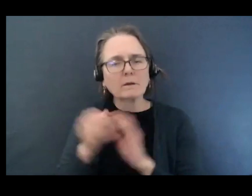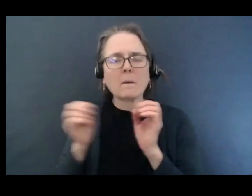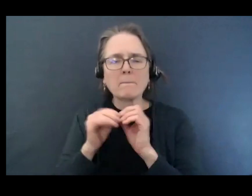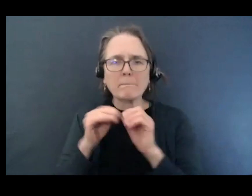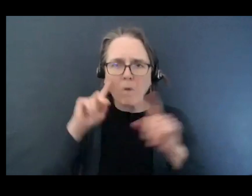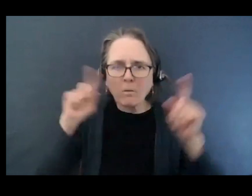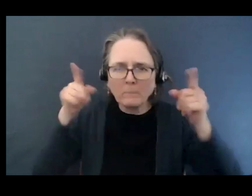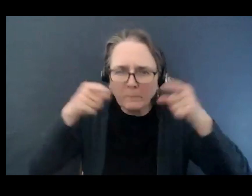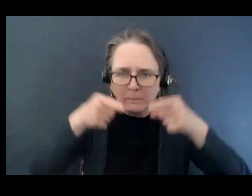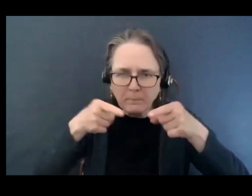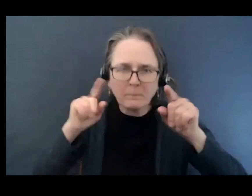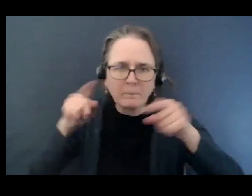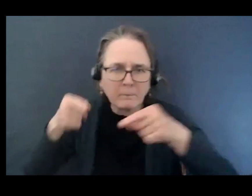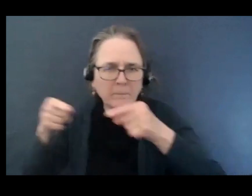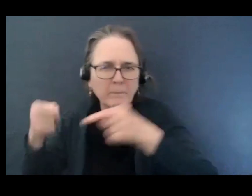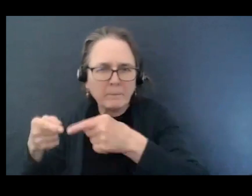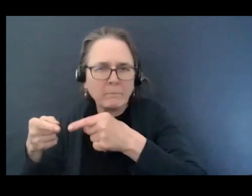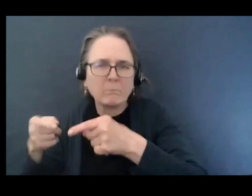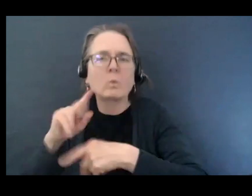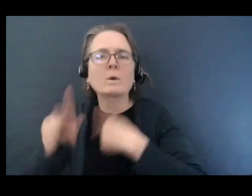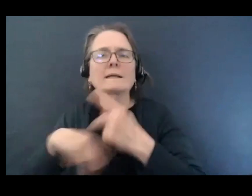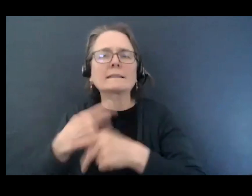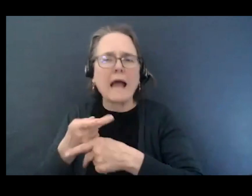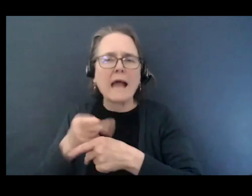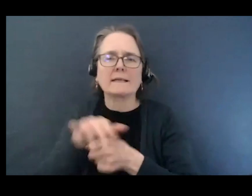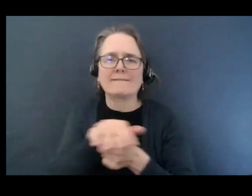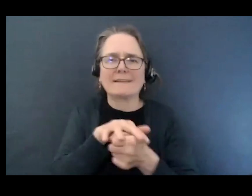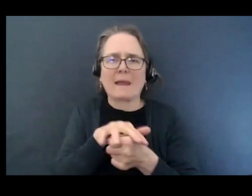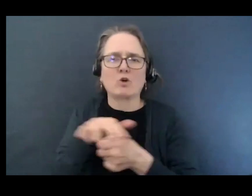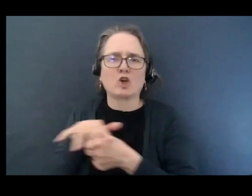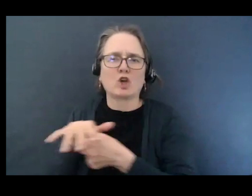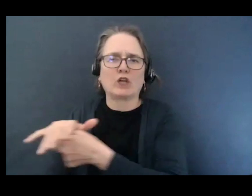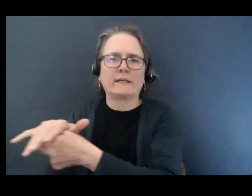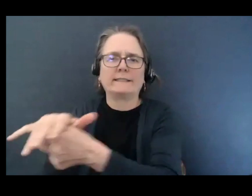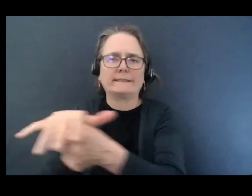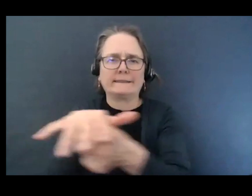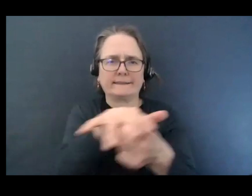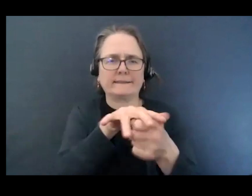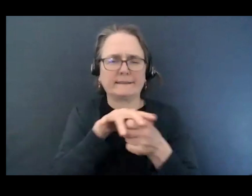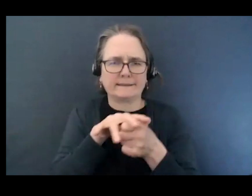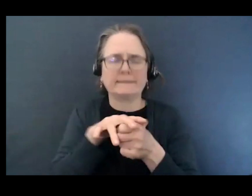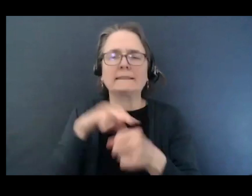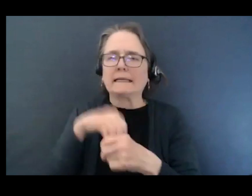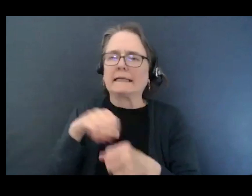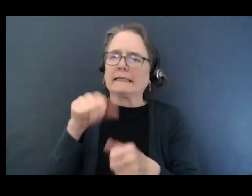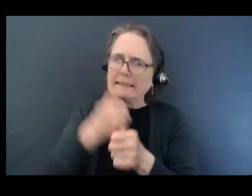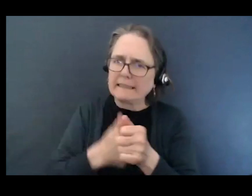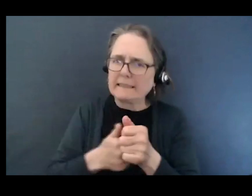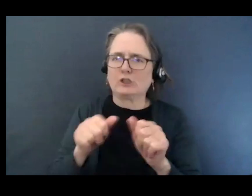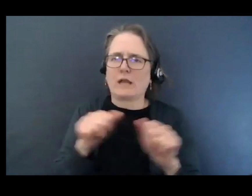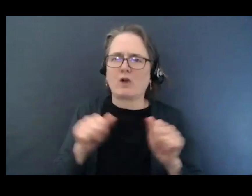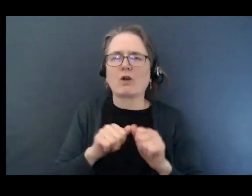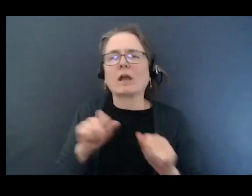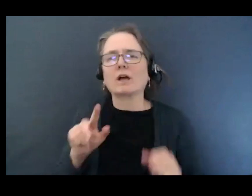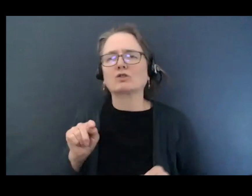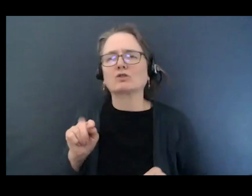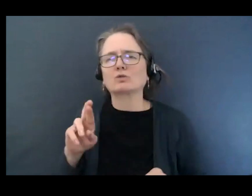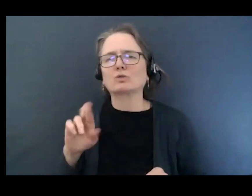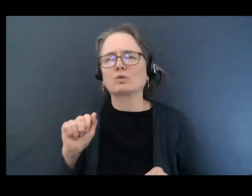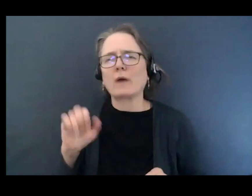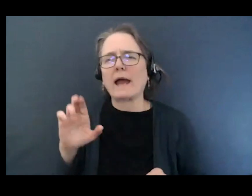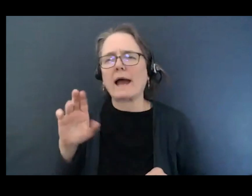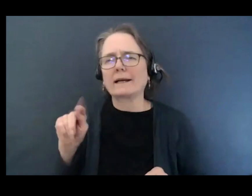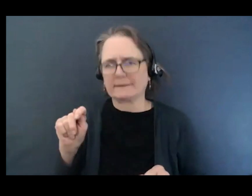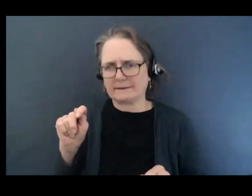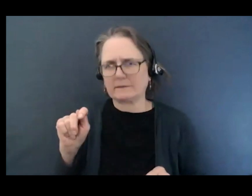granular as to the type of neighborhood in each census tract, upper income, lower income,